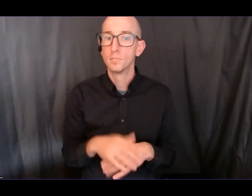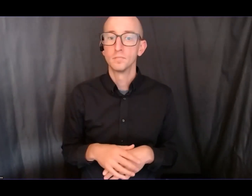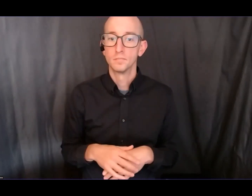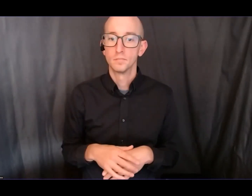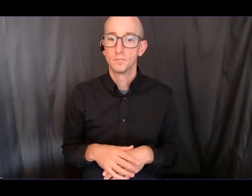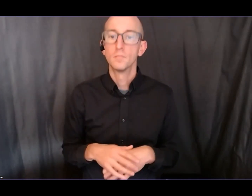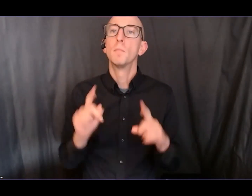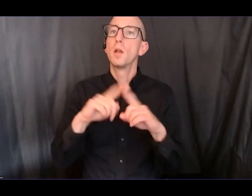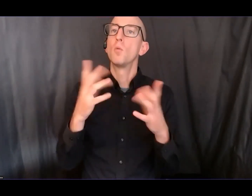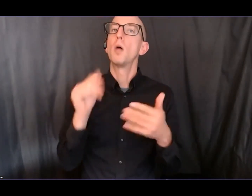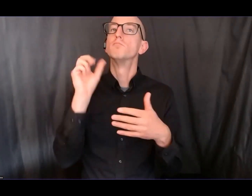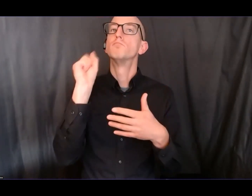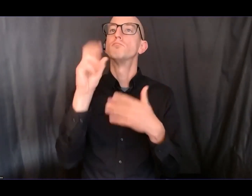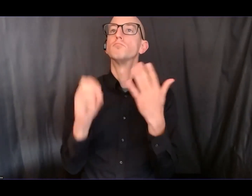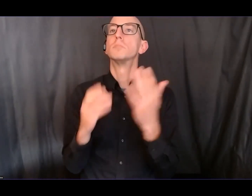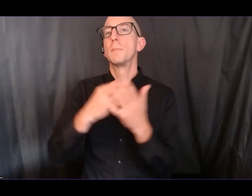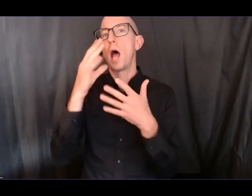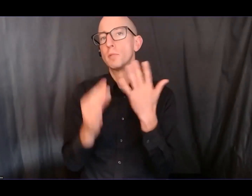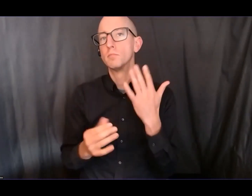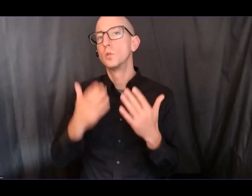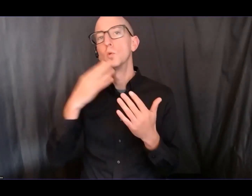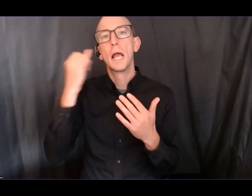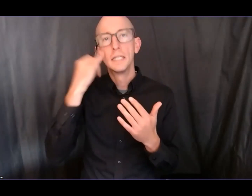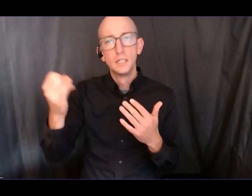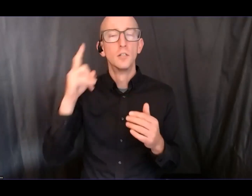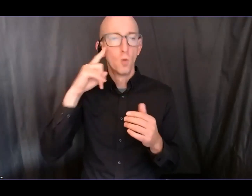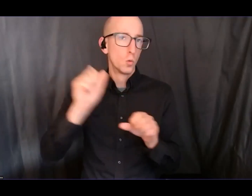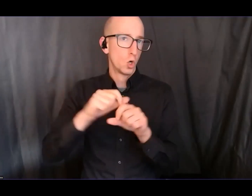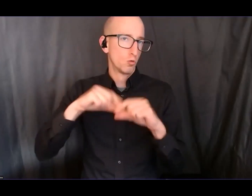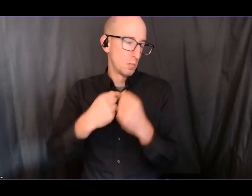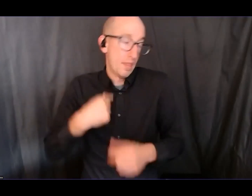menu of what I think could be some good working groups.